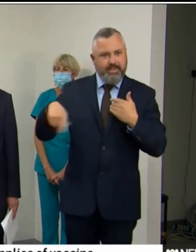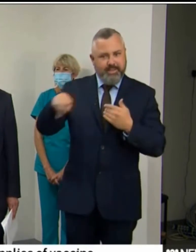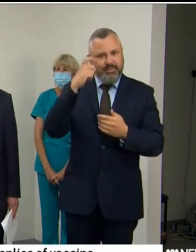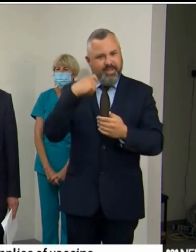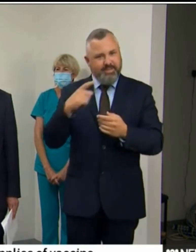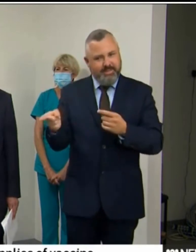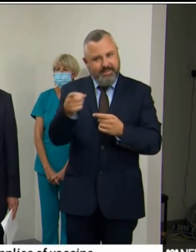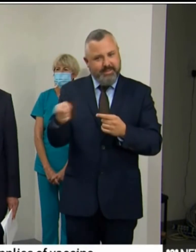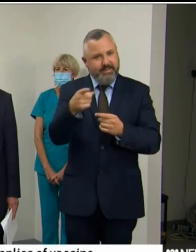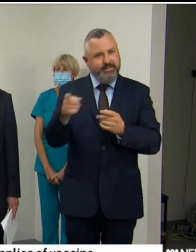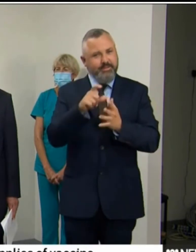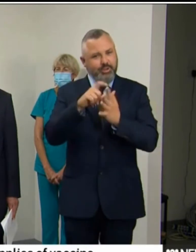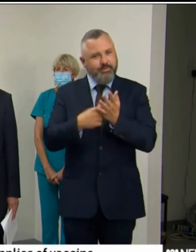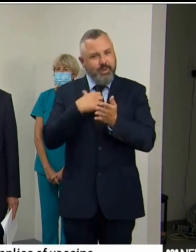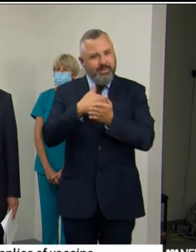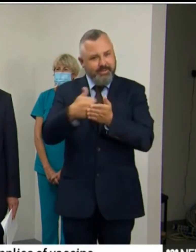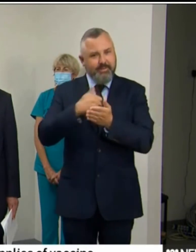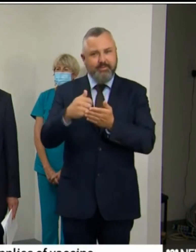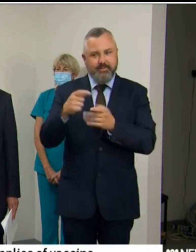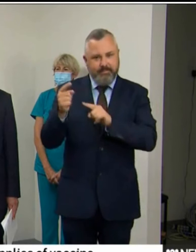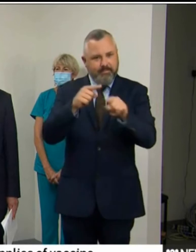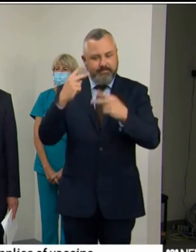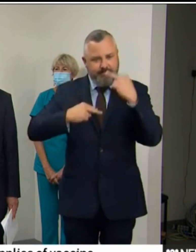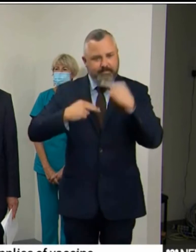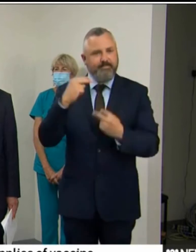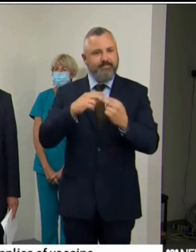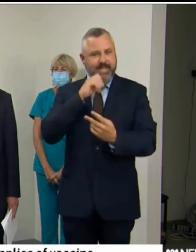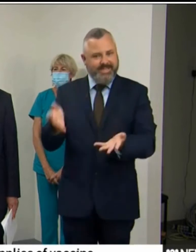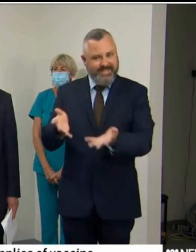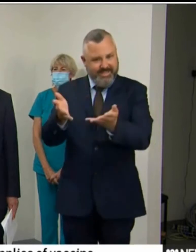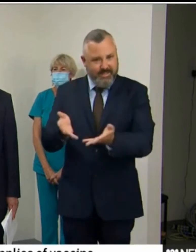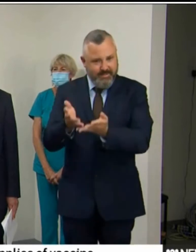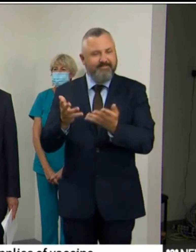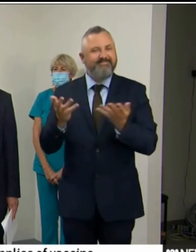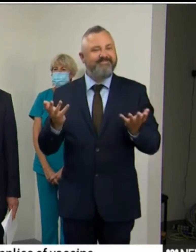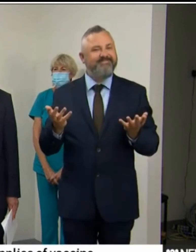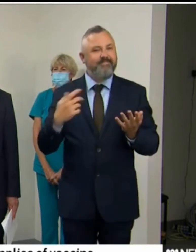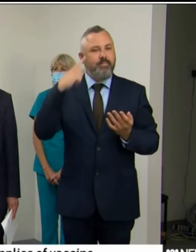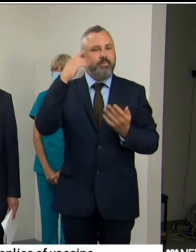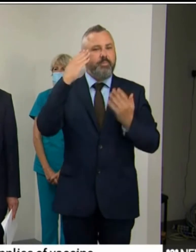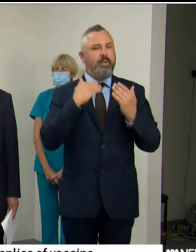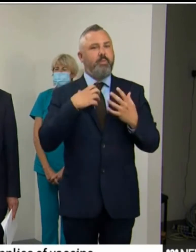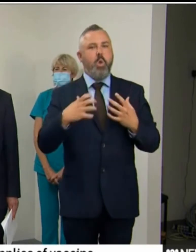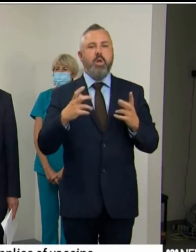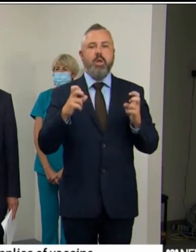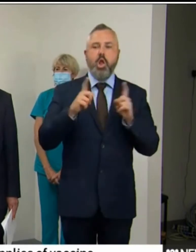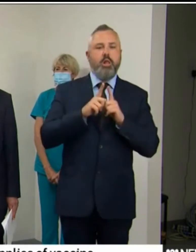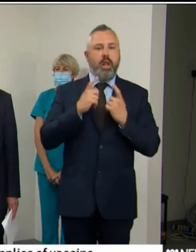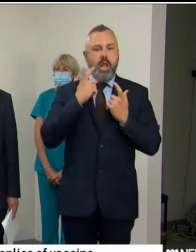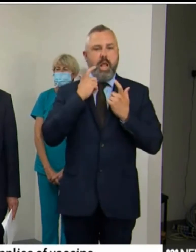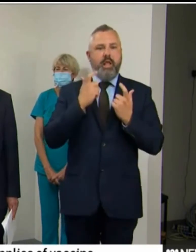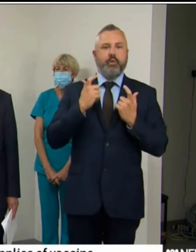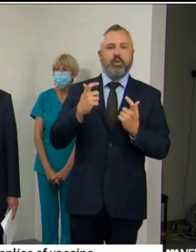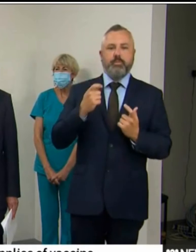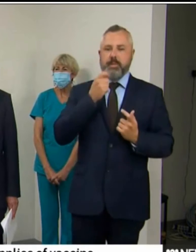date with their diagnostics. I think that caution might mean that women are a bit more